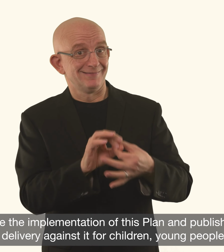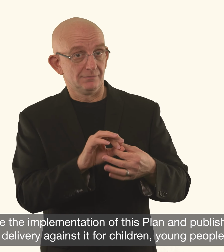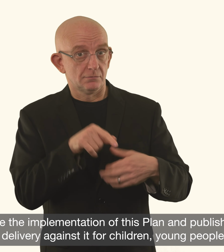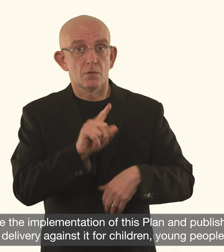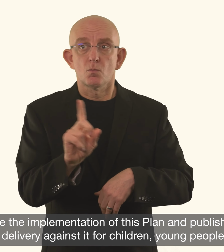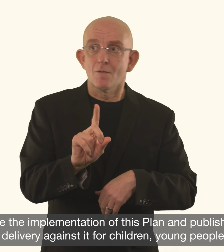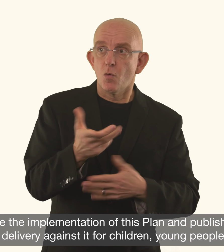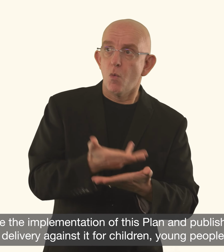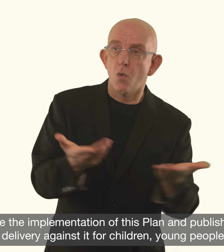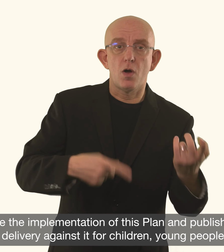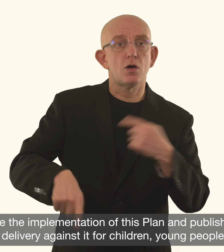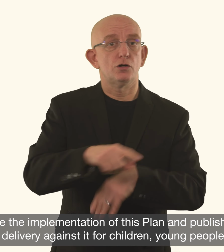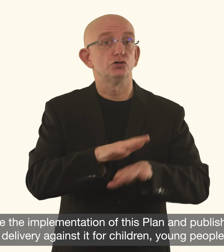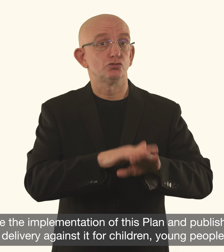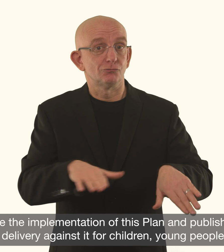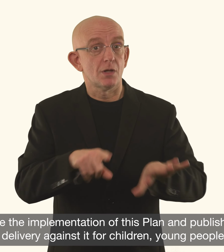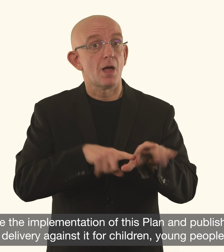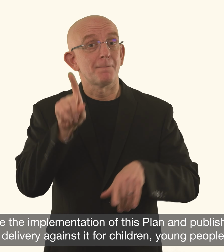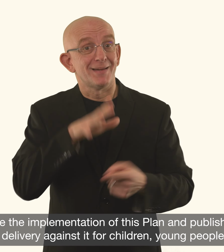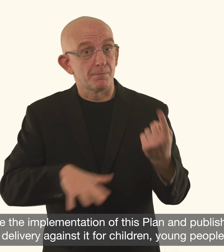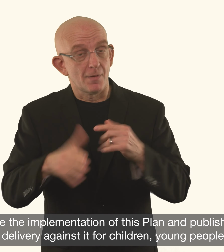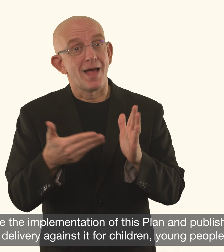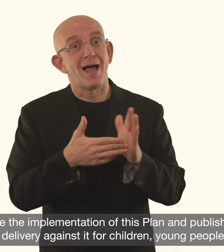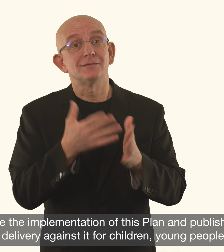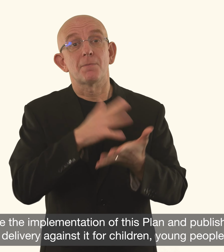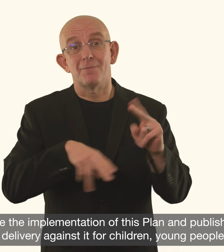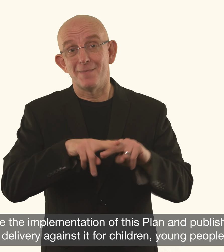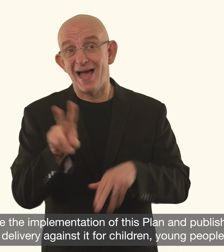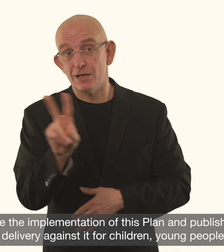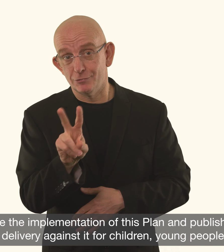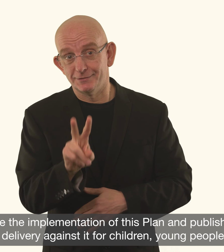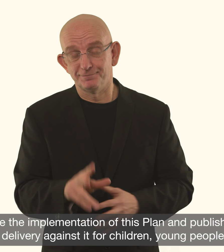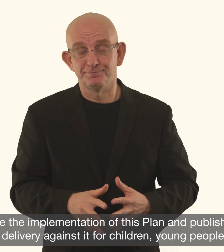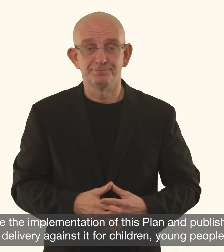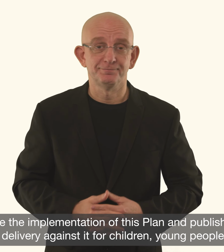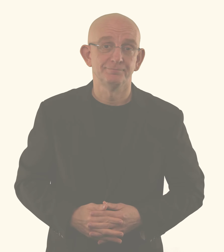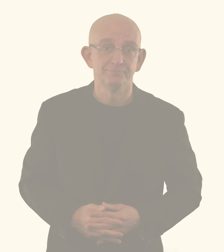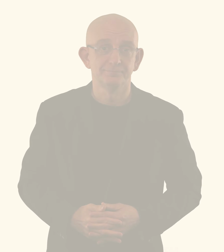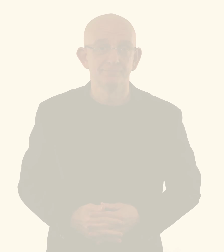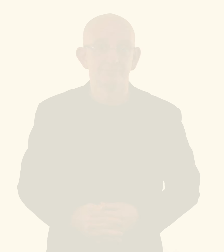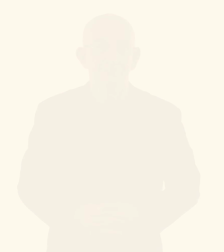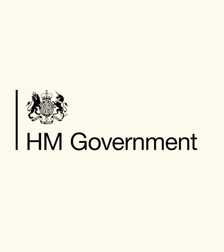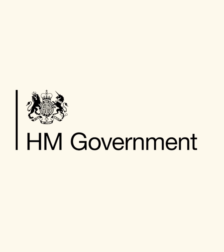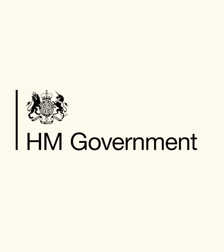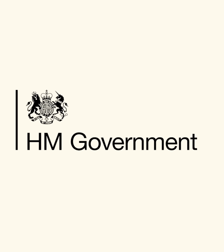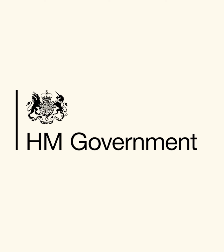7. The this Land-Chair Nudez-Docorian Co-Chair Nudez Land Nudez